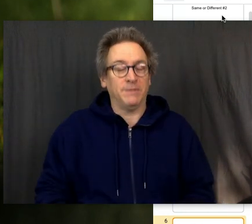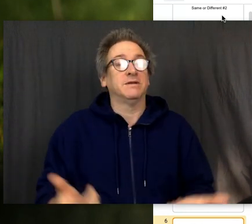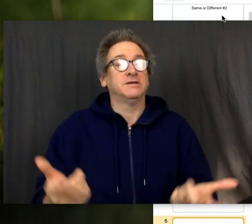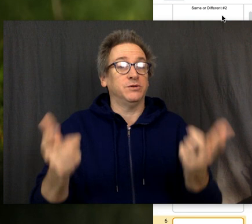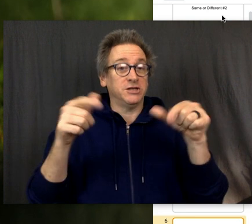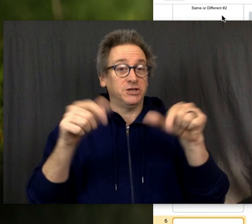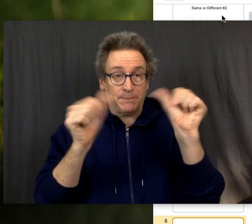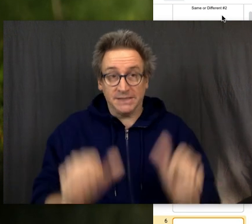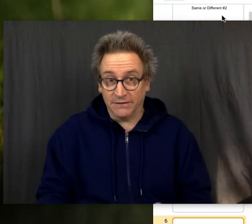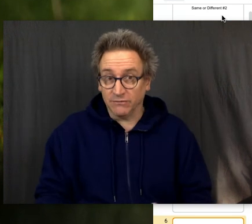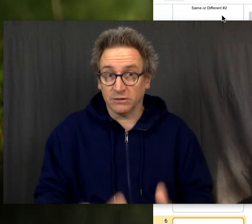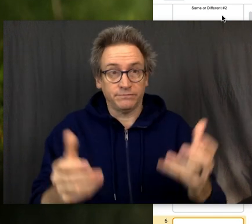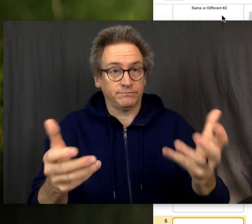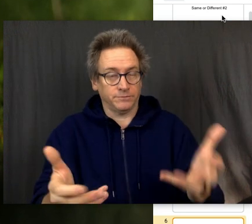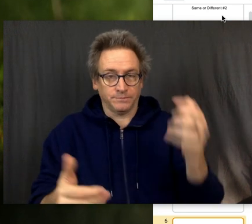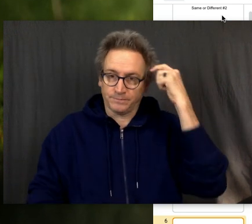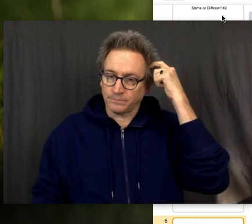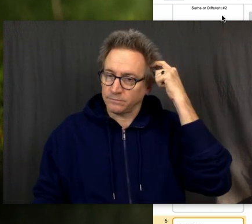Right. So the shape is different.